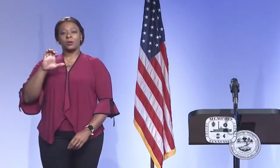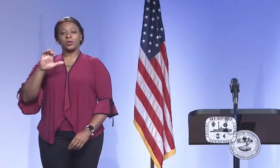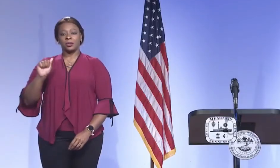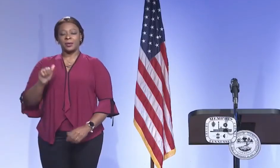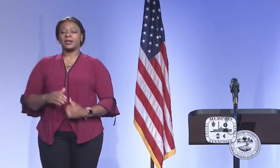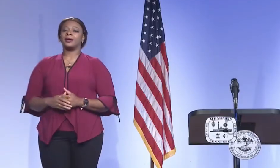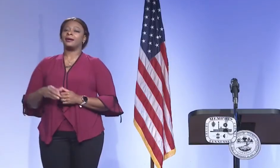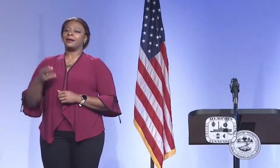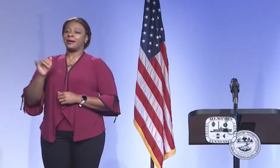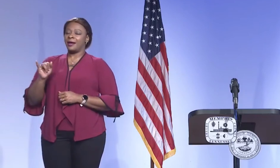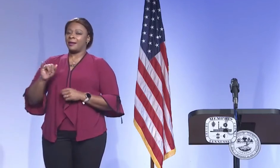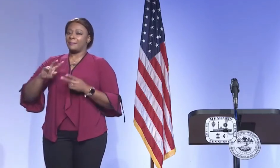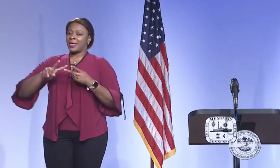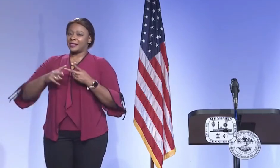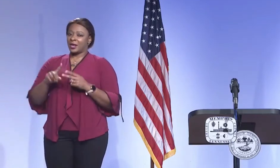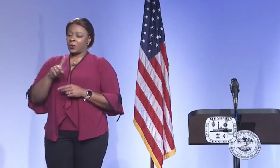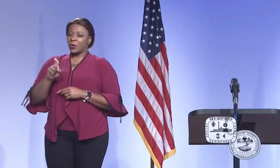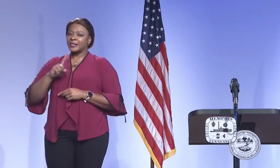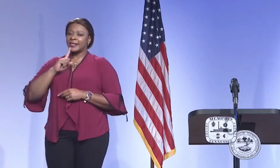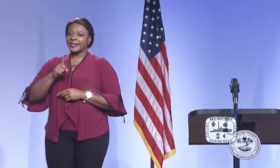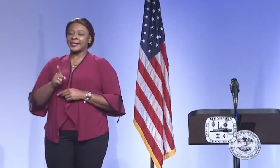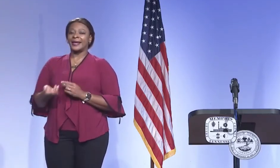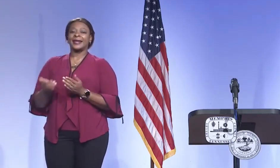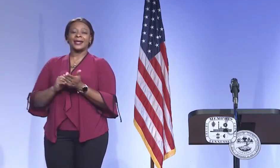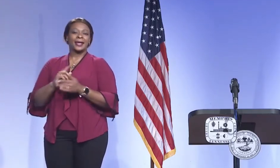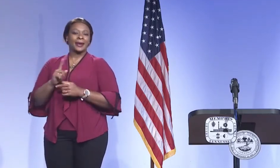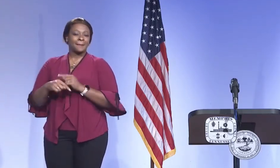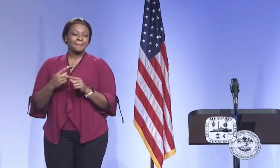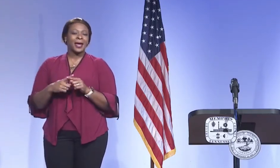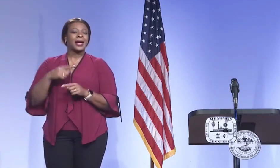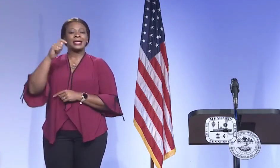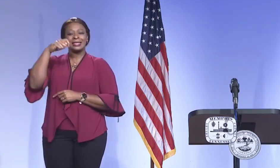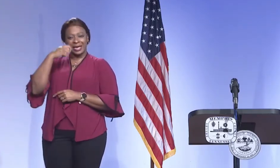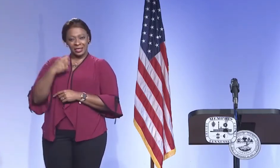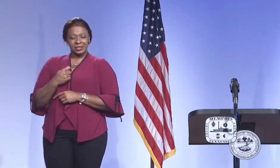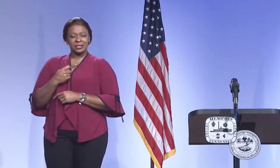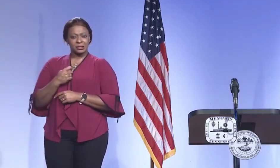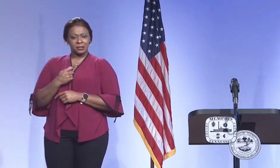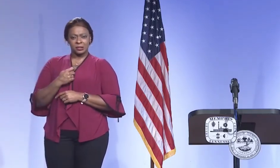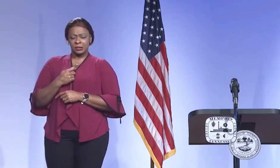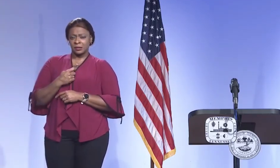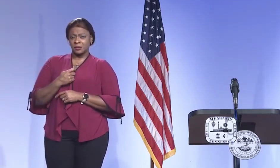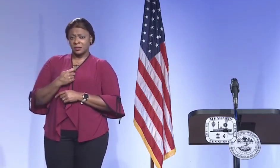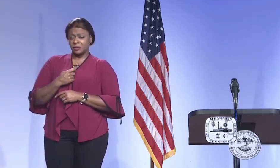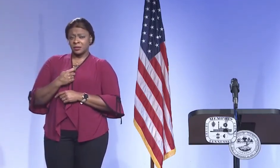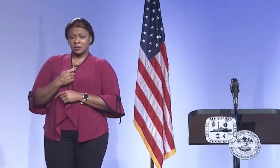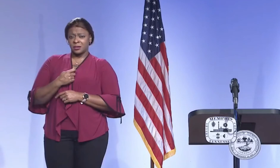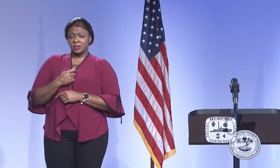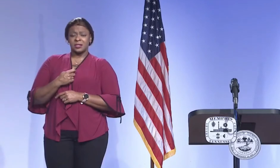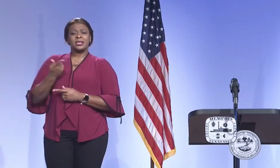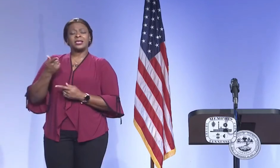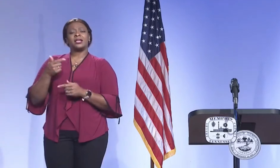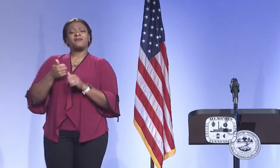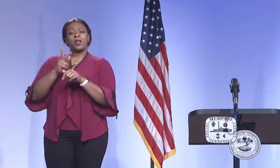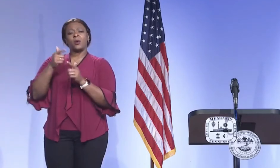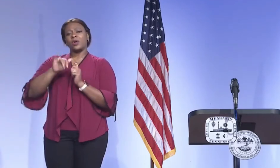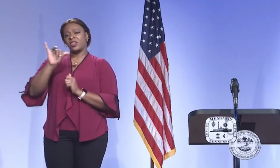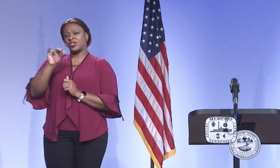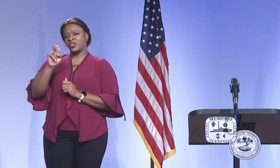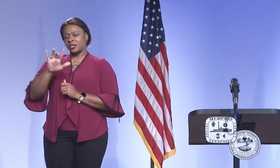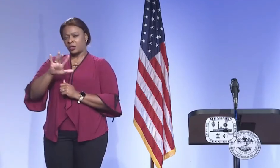Hi, my follow-up is again about testing. To follow up with Jane's question,